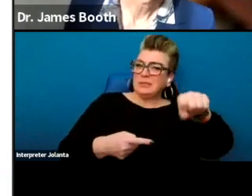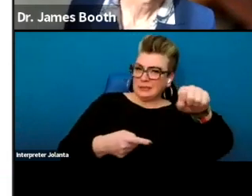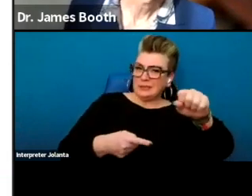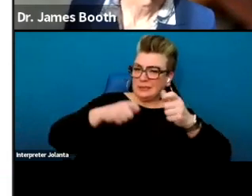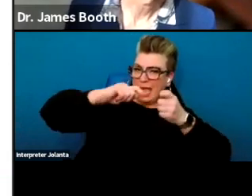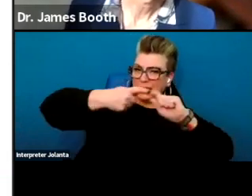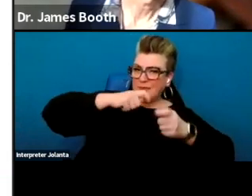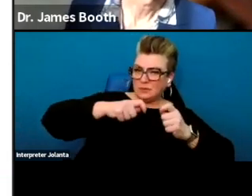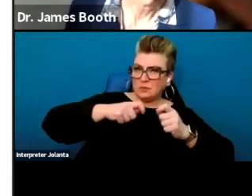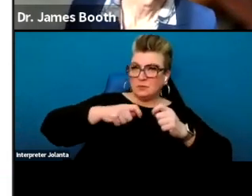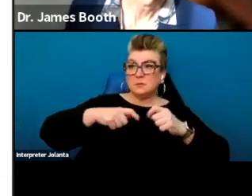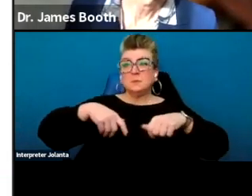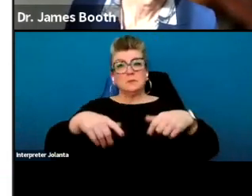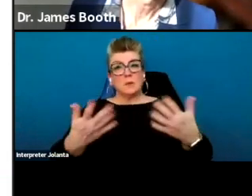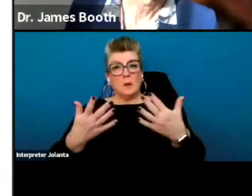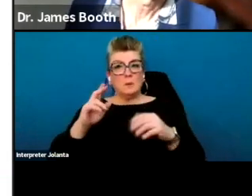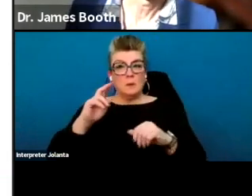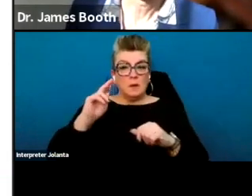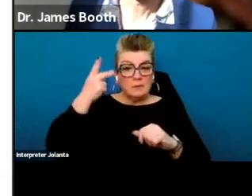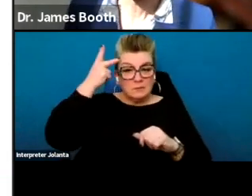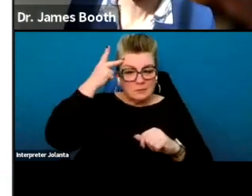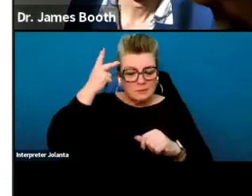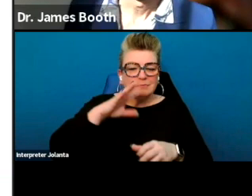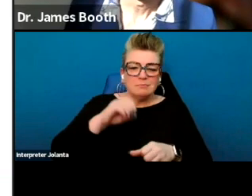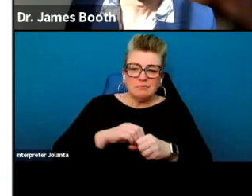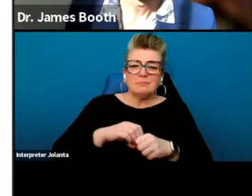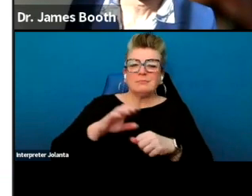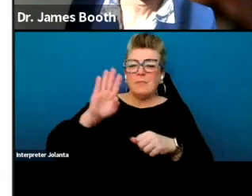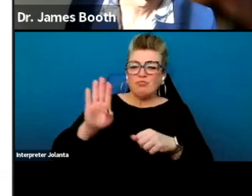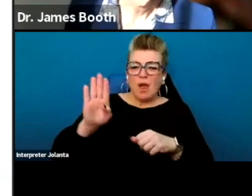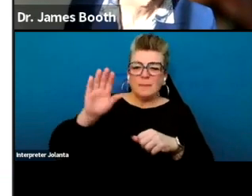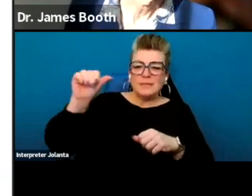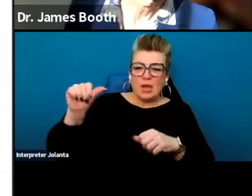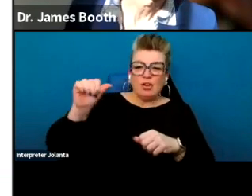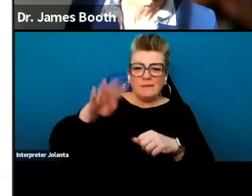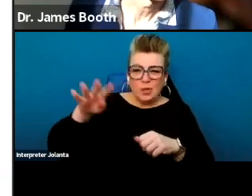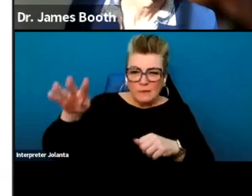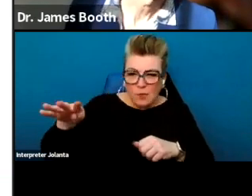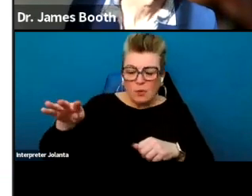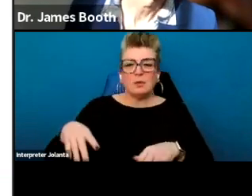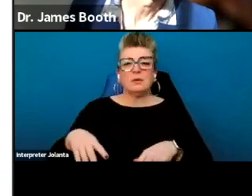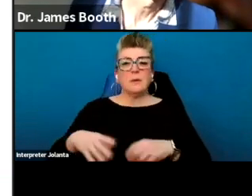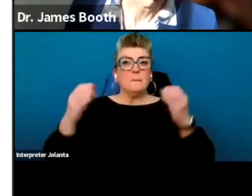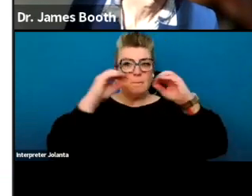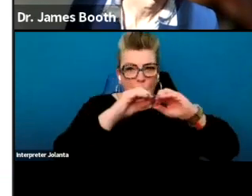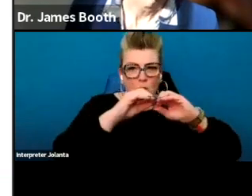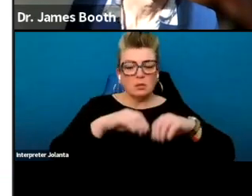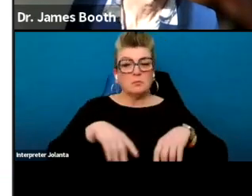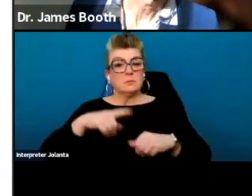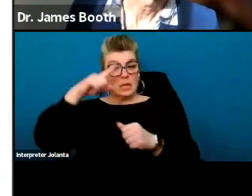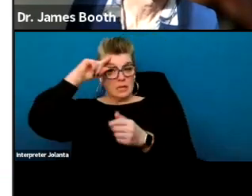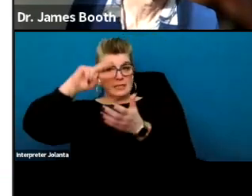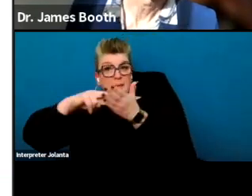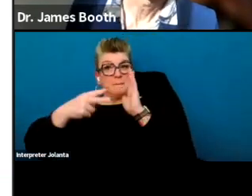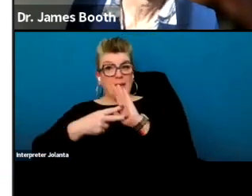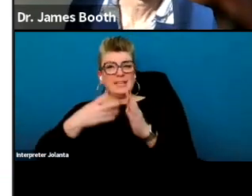So phonological tasks engaged Brodmann's area 44 more, whereas semantic tasks engaged